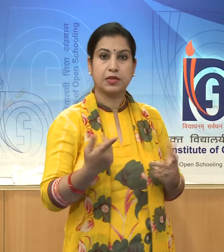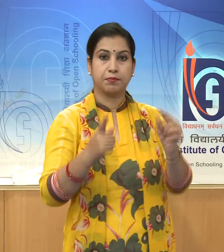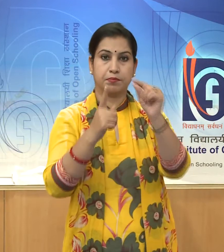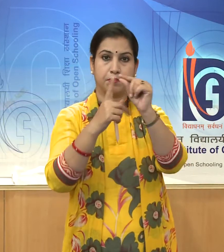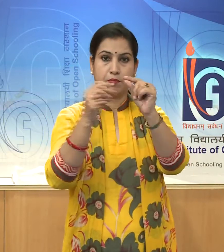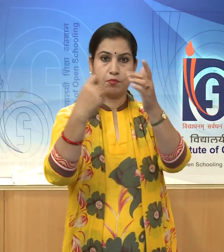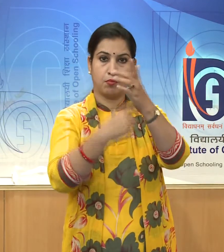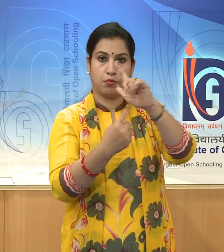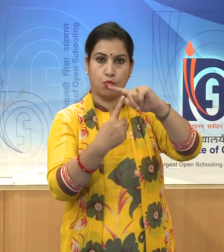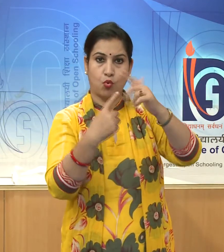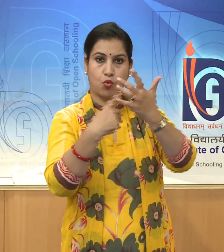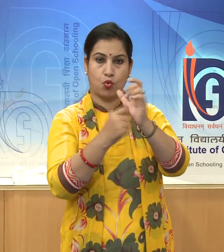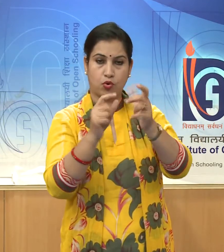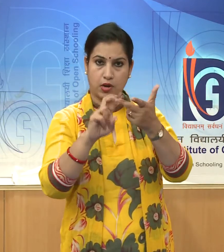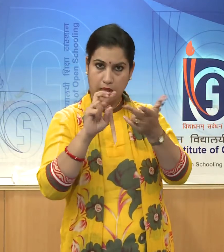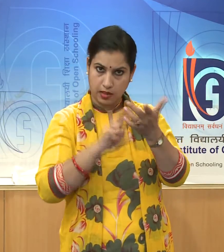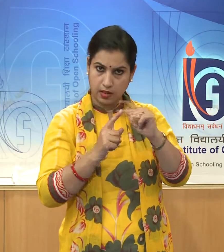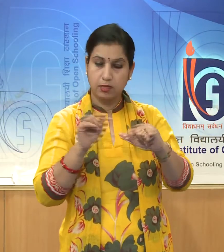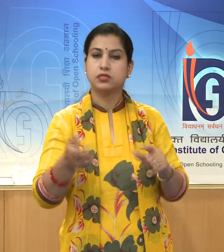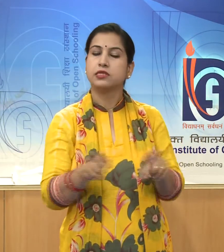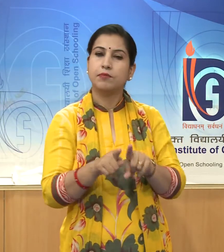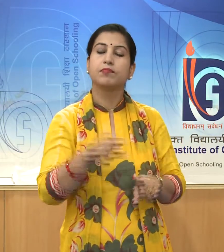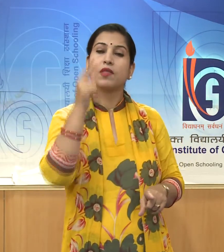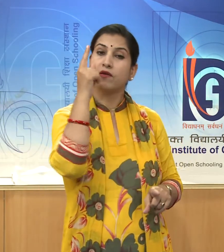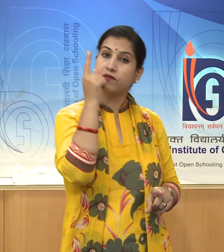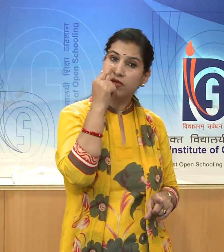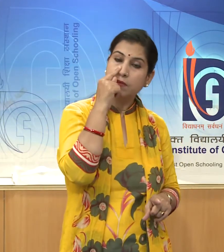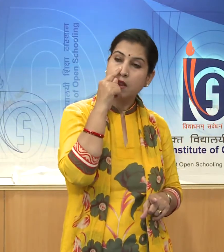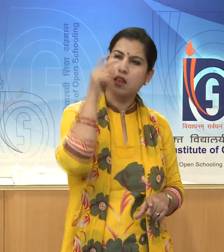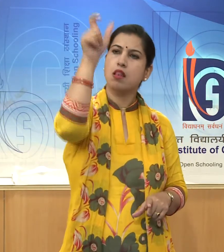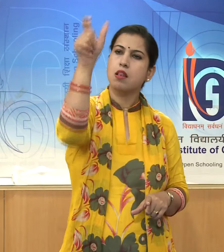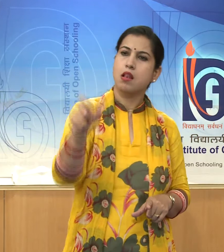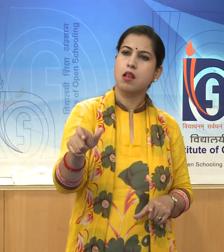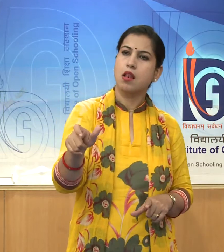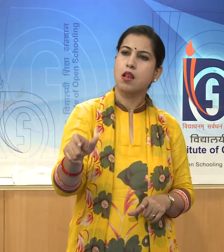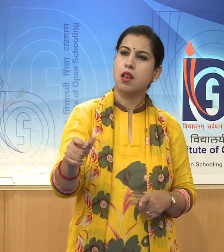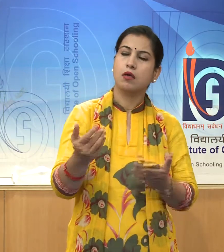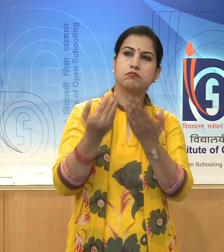portraits, and female model studies.